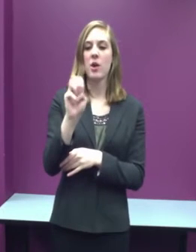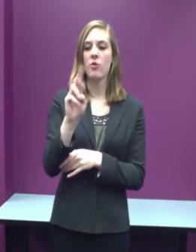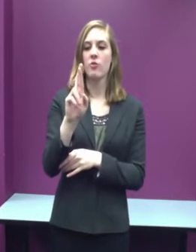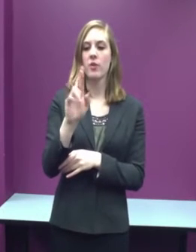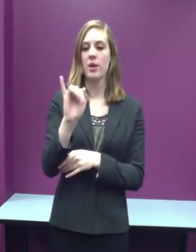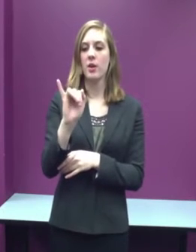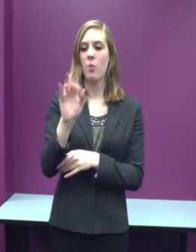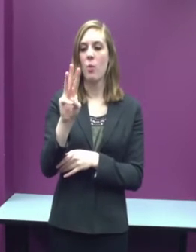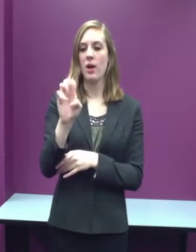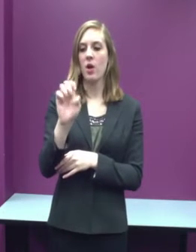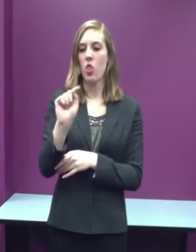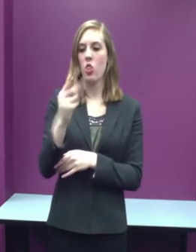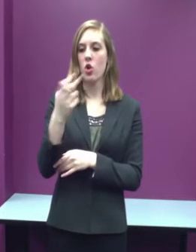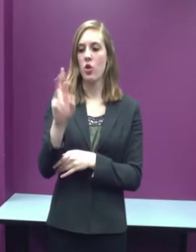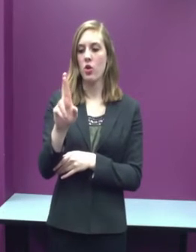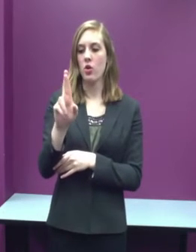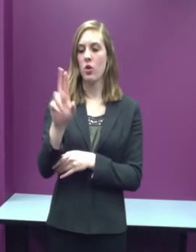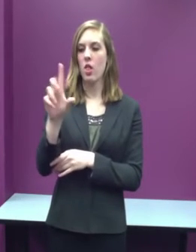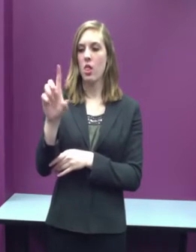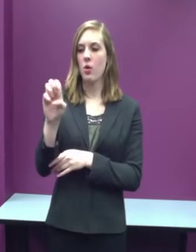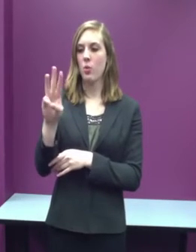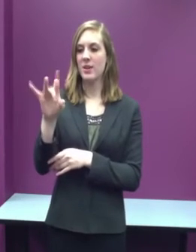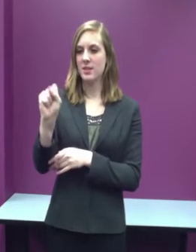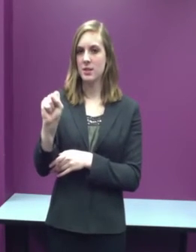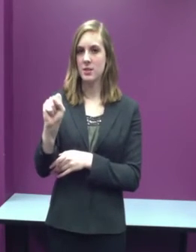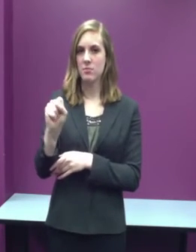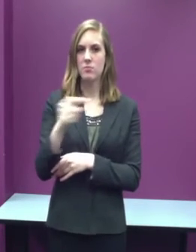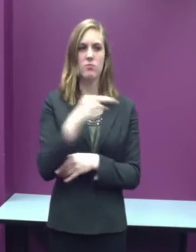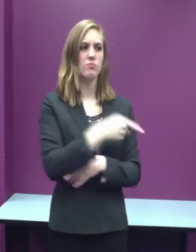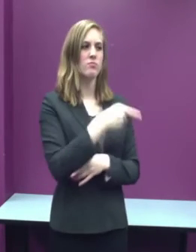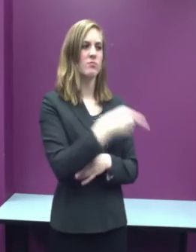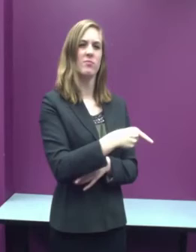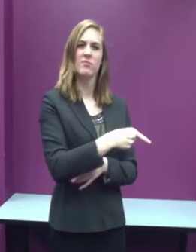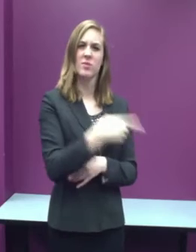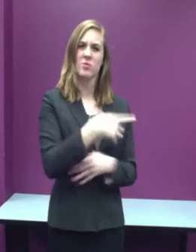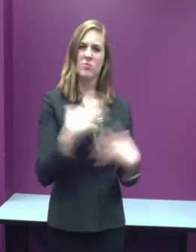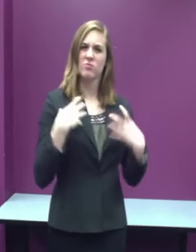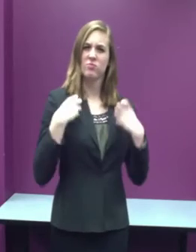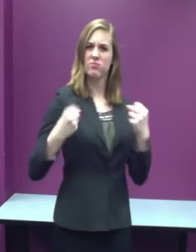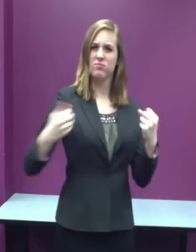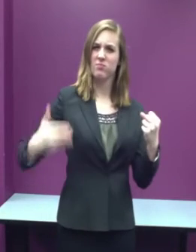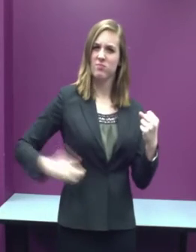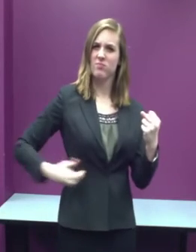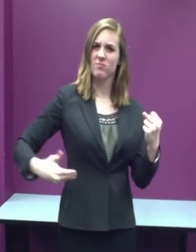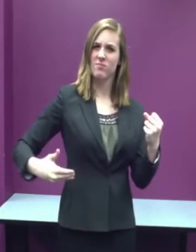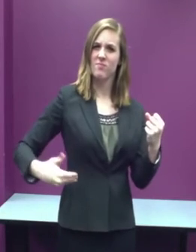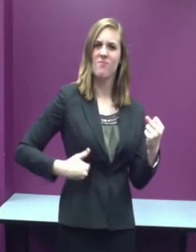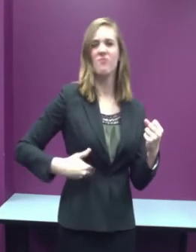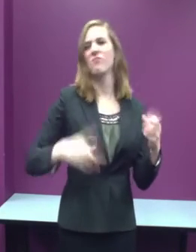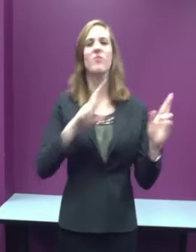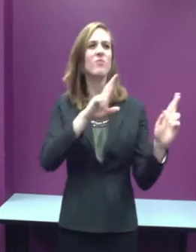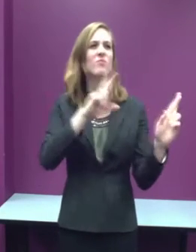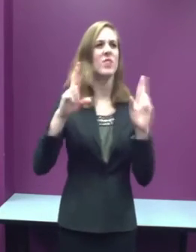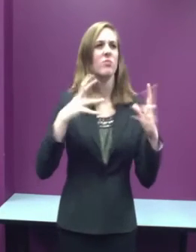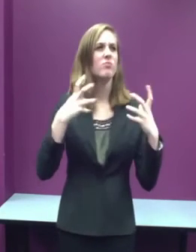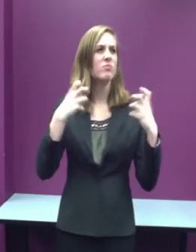He called him a man of courage undaunted, with qualifications as if implanted by nature for this express purpose.